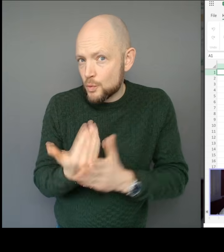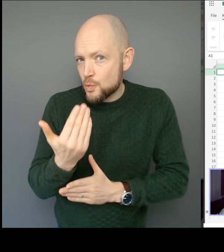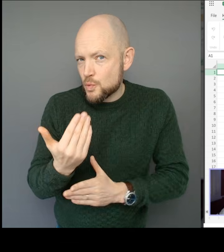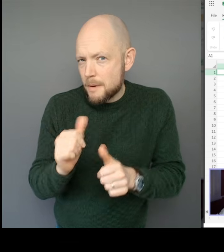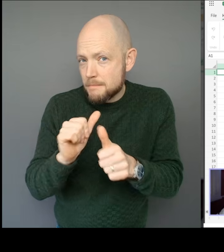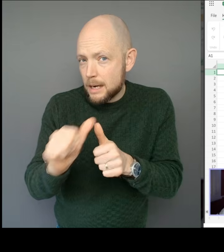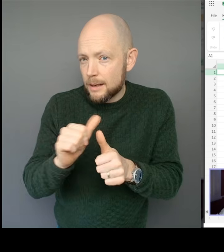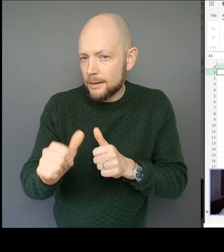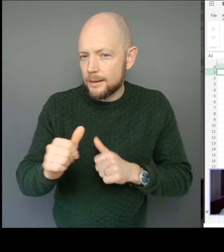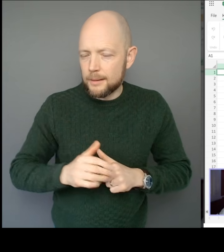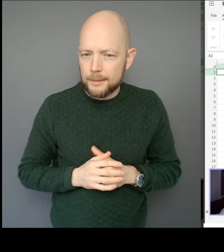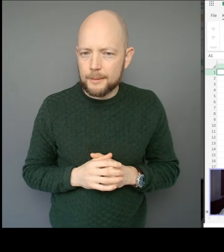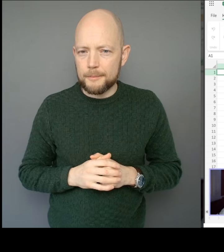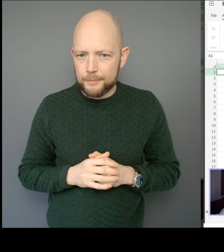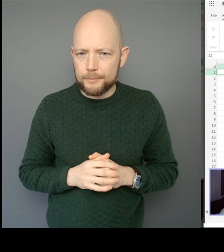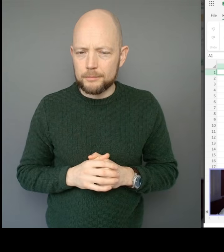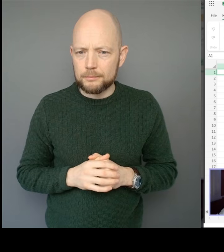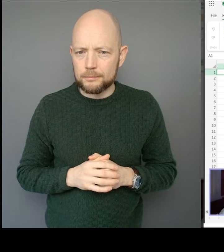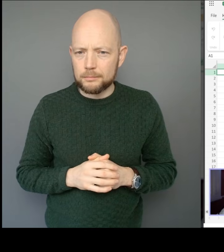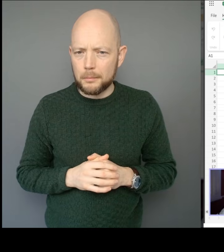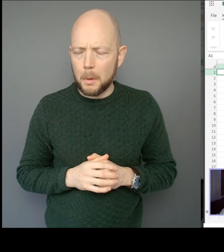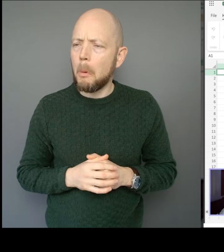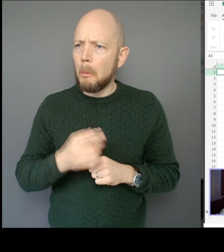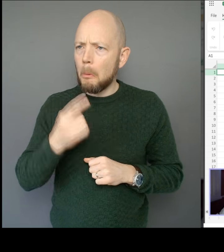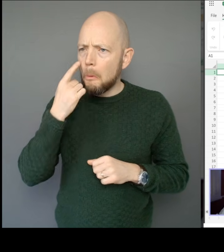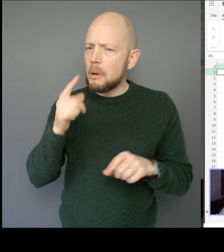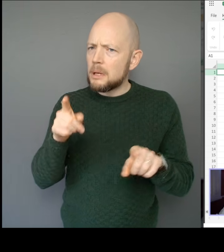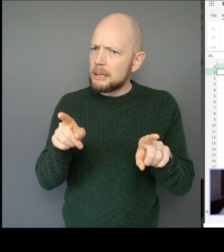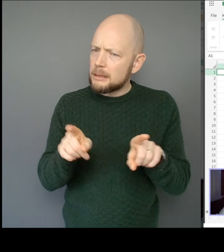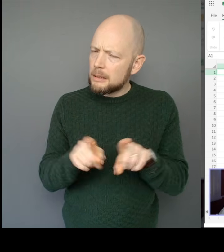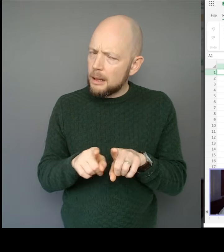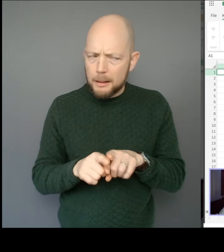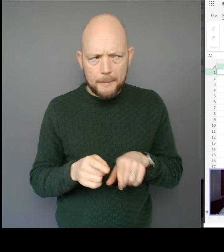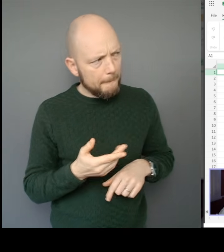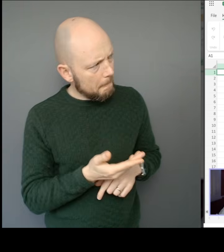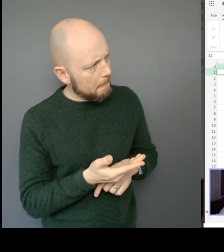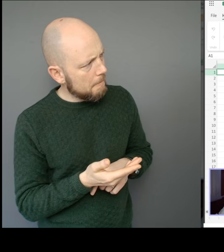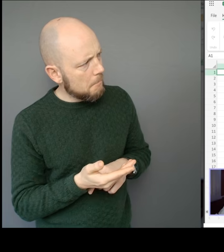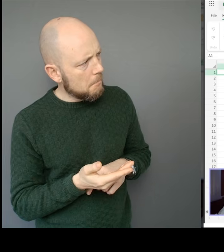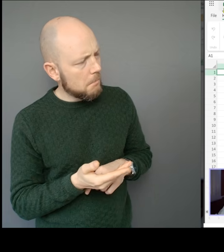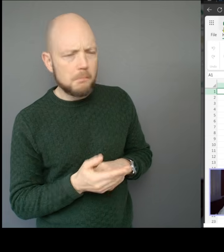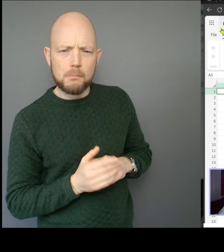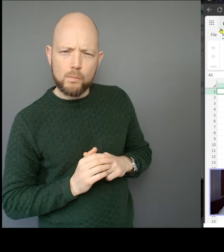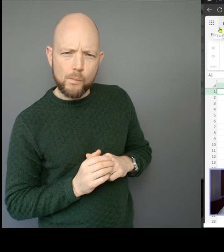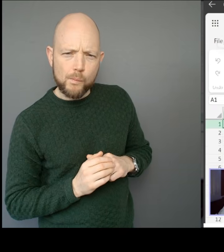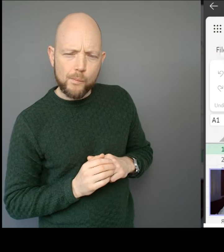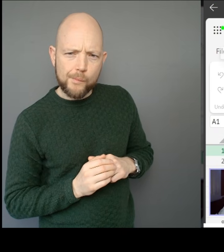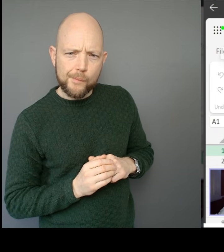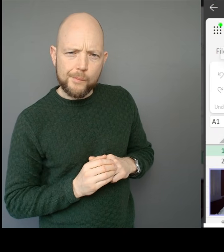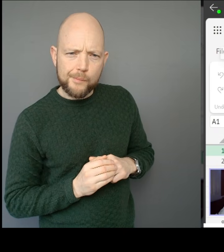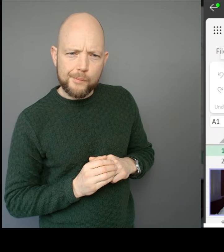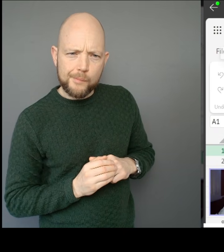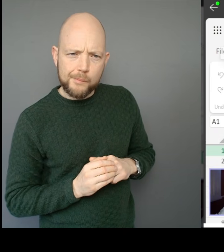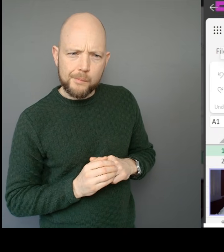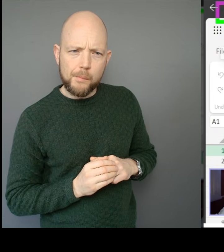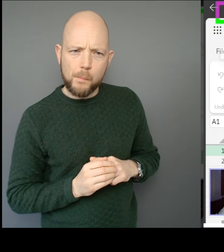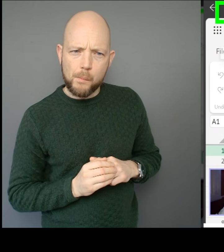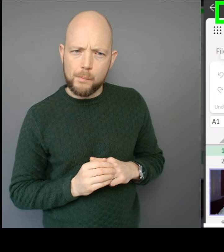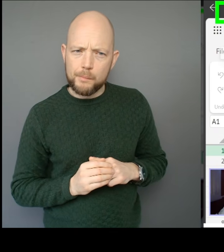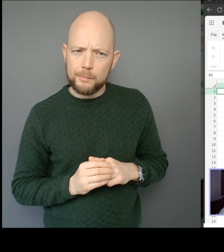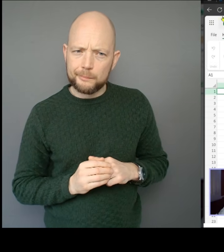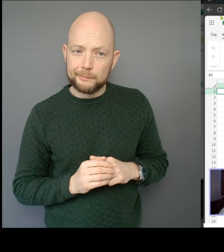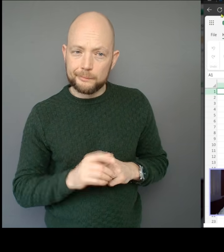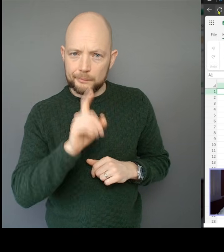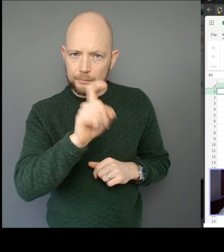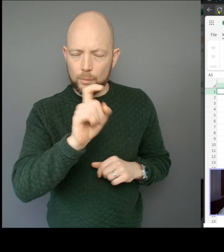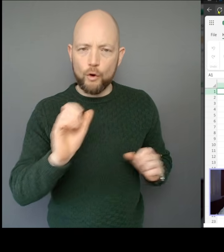The Copilot doesn't seem to change. It looks the same. So what I'm going to do is I'm going to go ahead and hit this